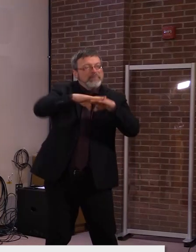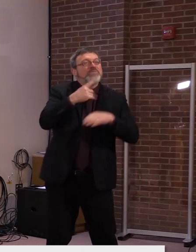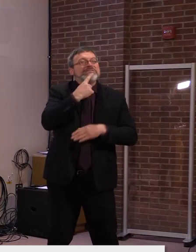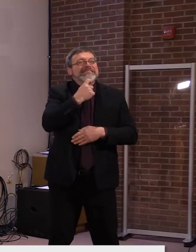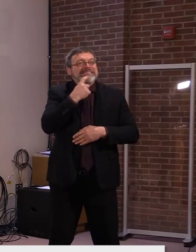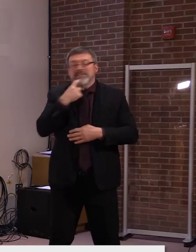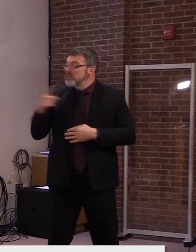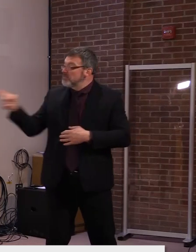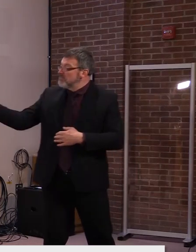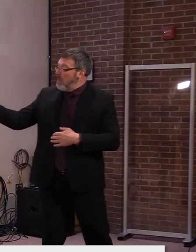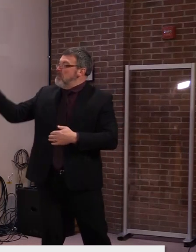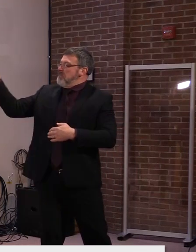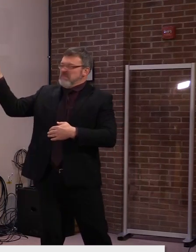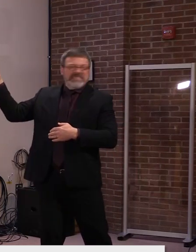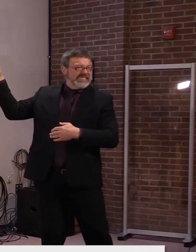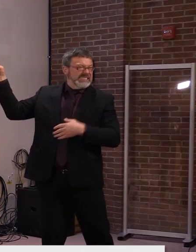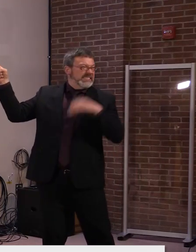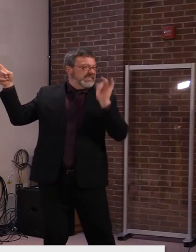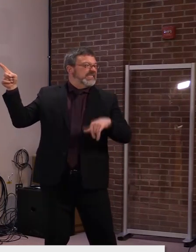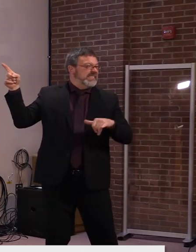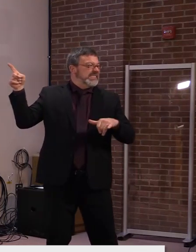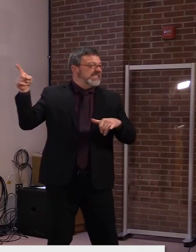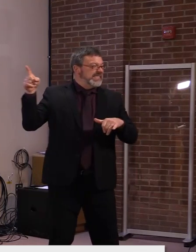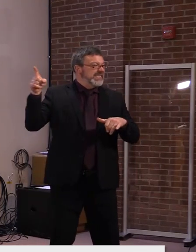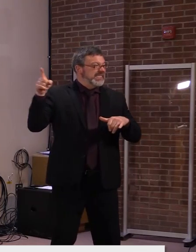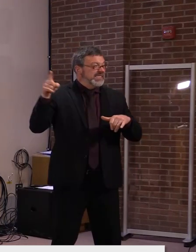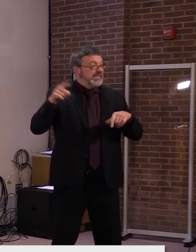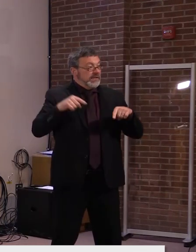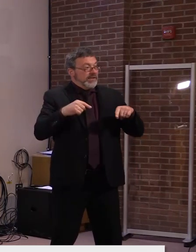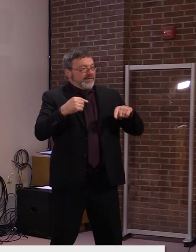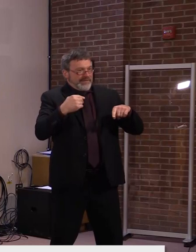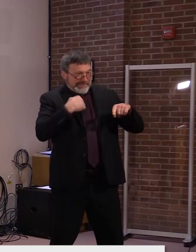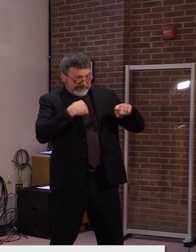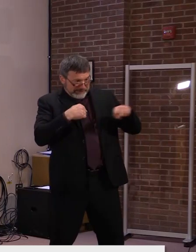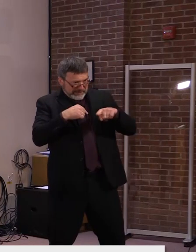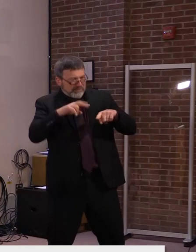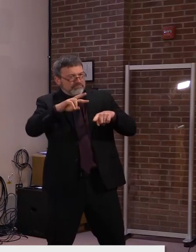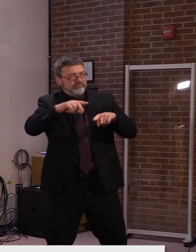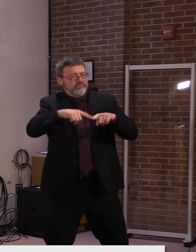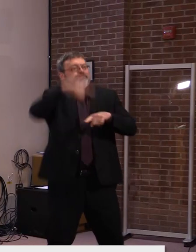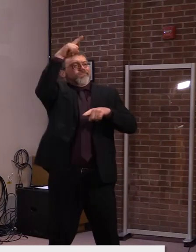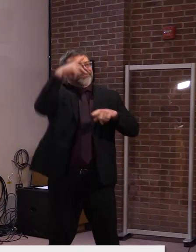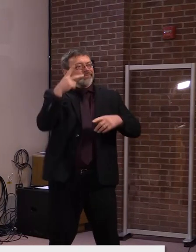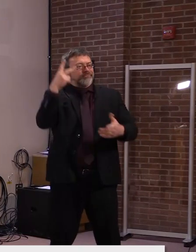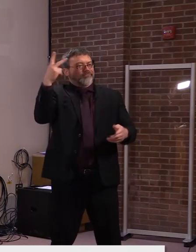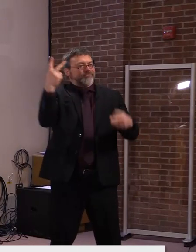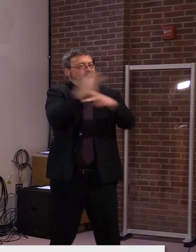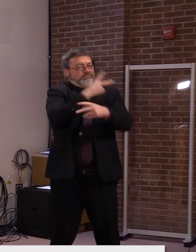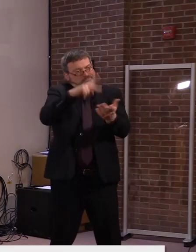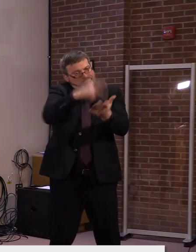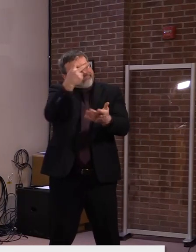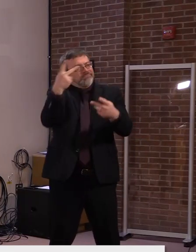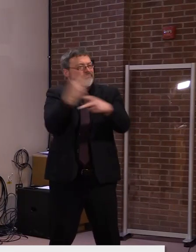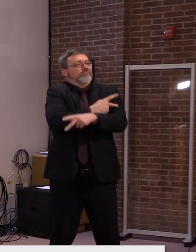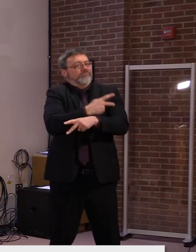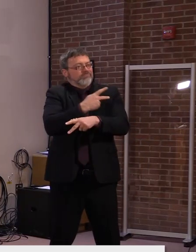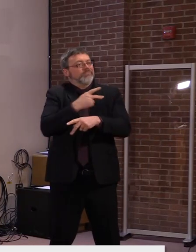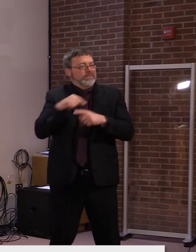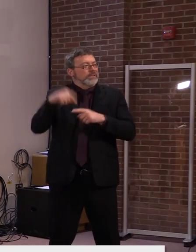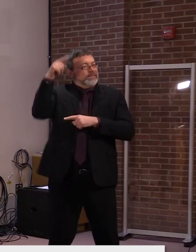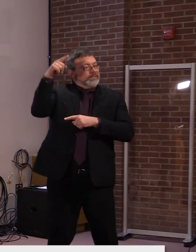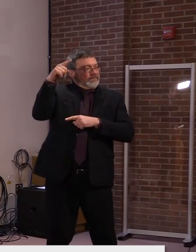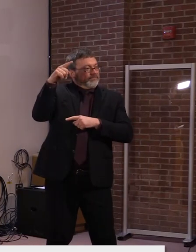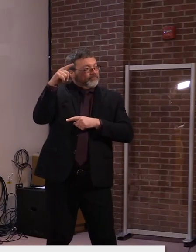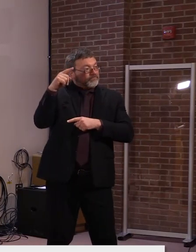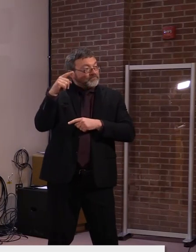about double all of those other age groups that we have here on the chart, so they continue to be high, although you do see that they as well have been